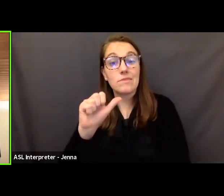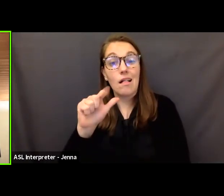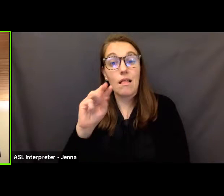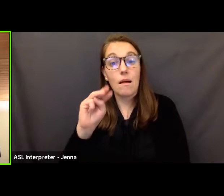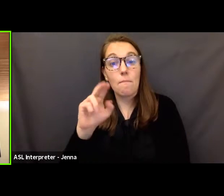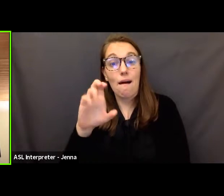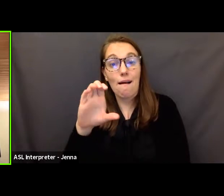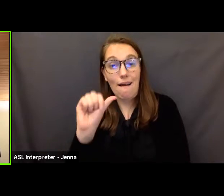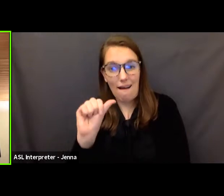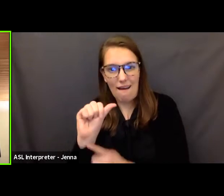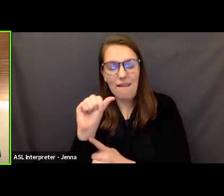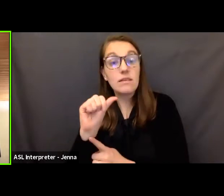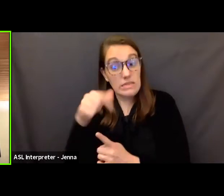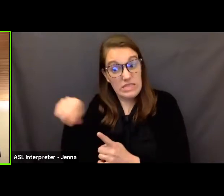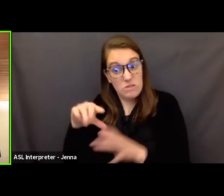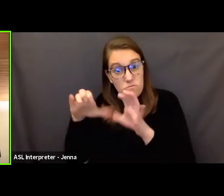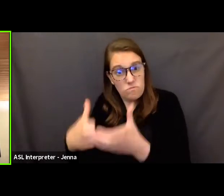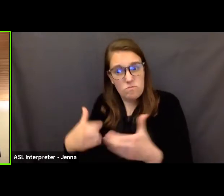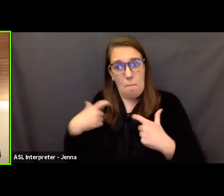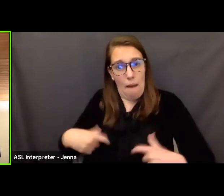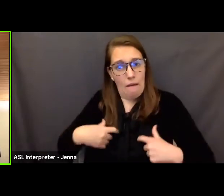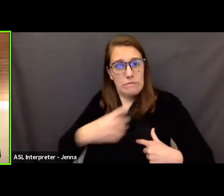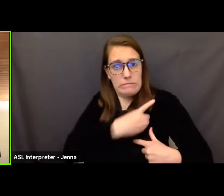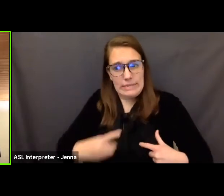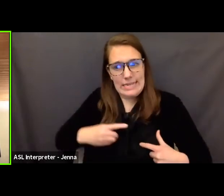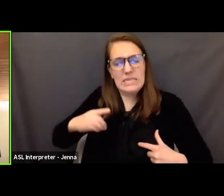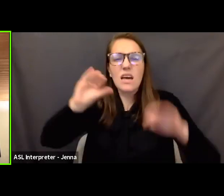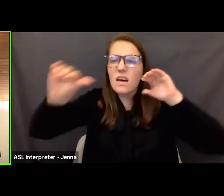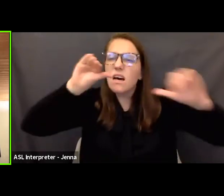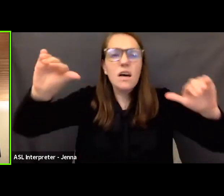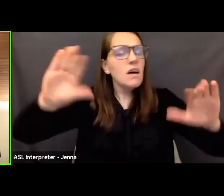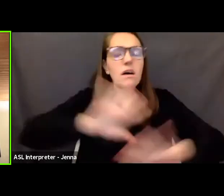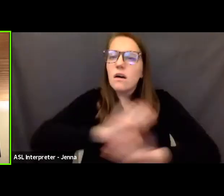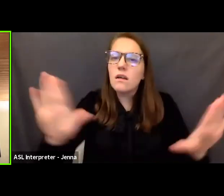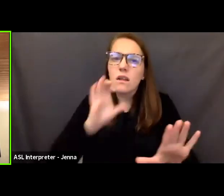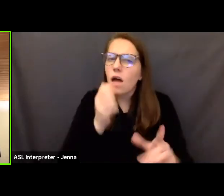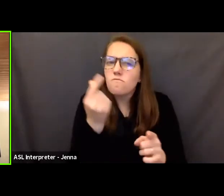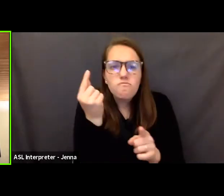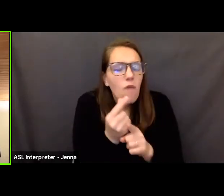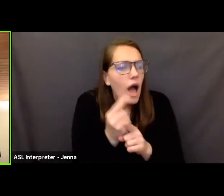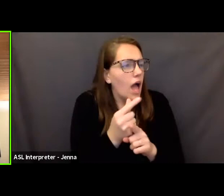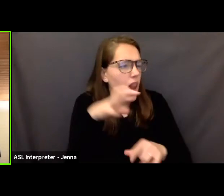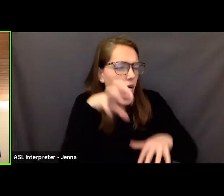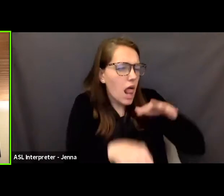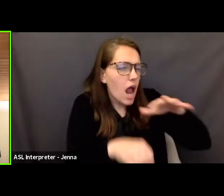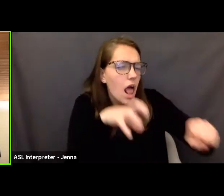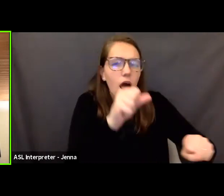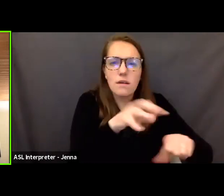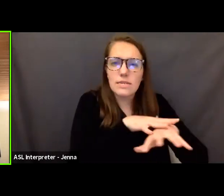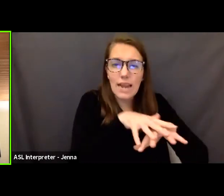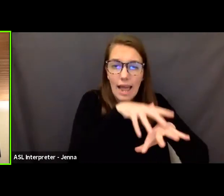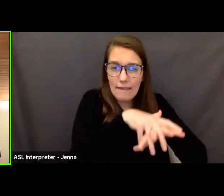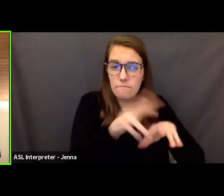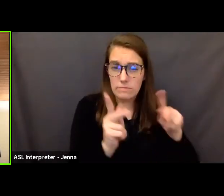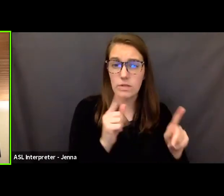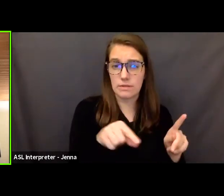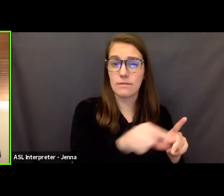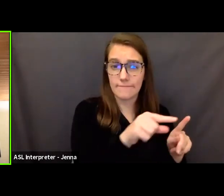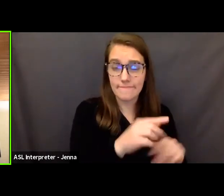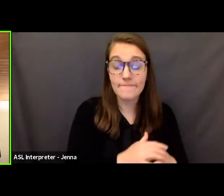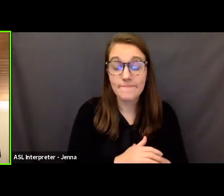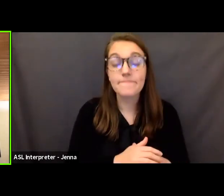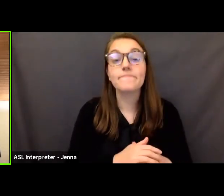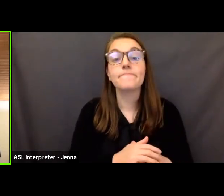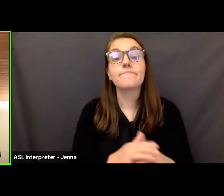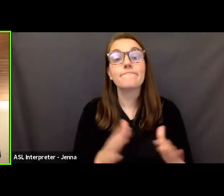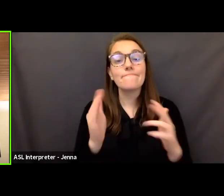and exploitations of the Amerindian peoples, a philosophical rejection of the twisted colonialist theories, and third,